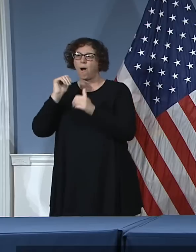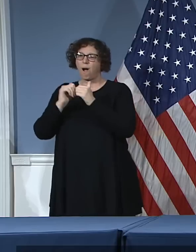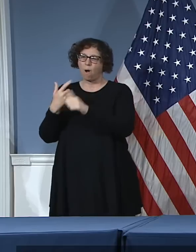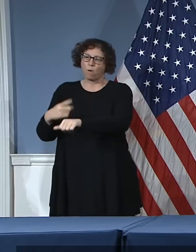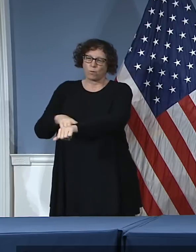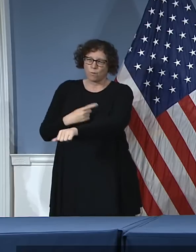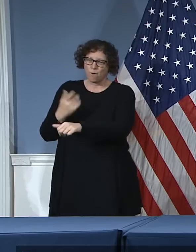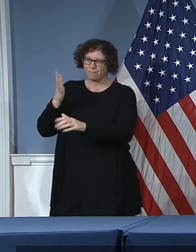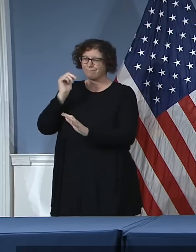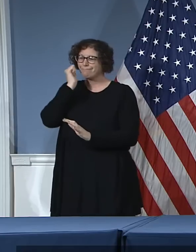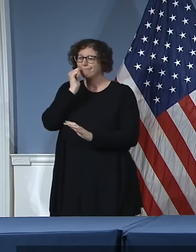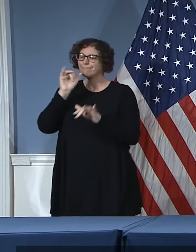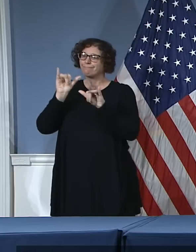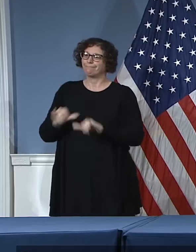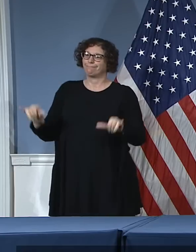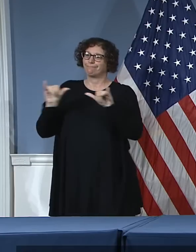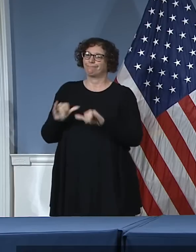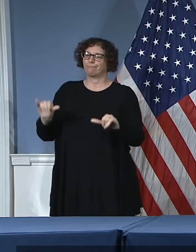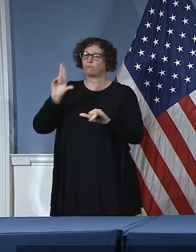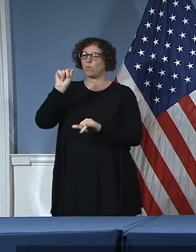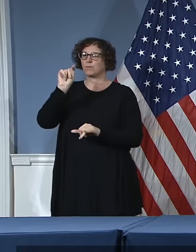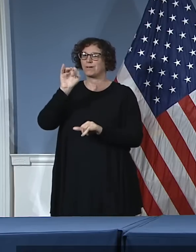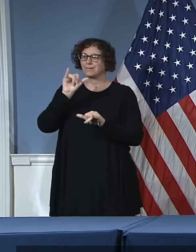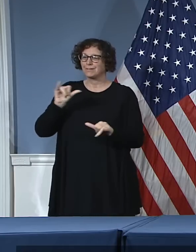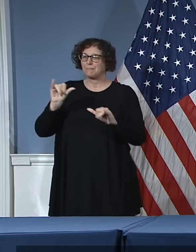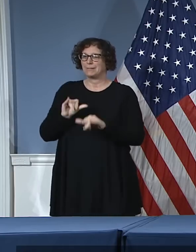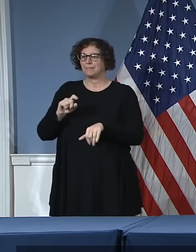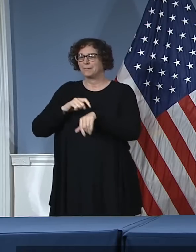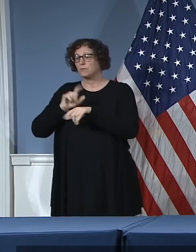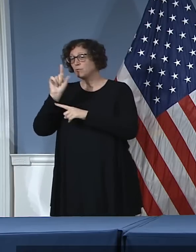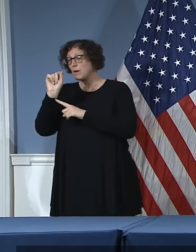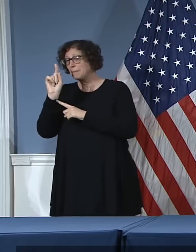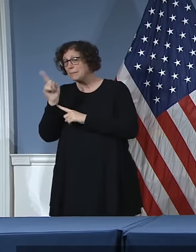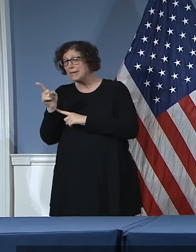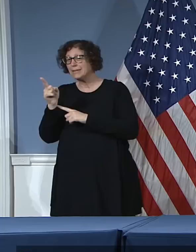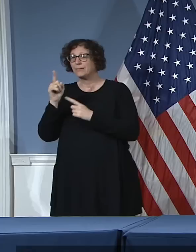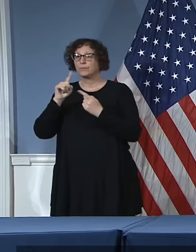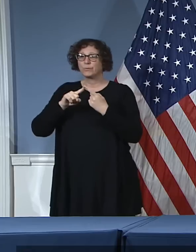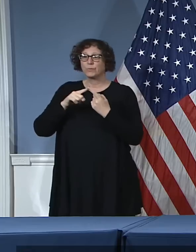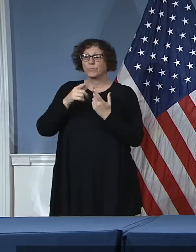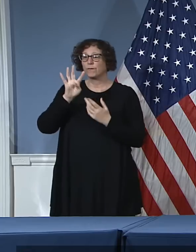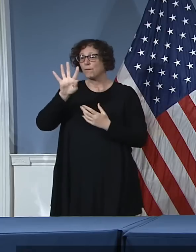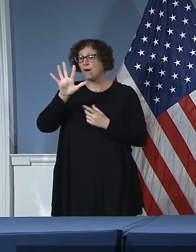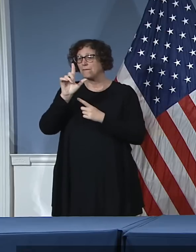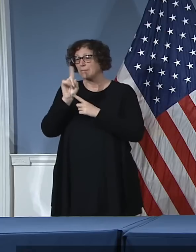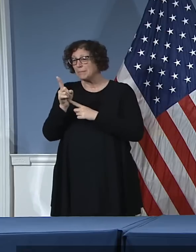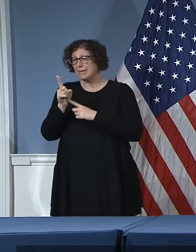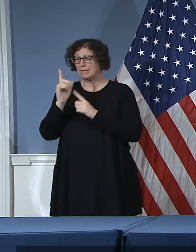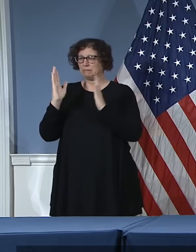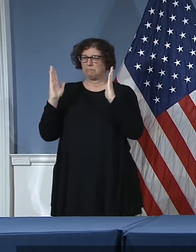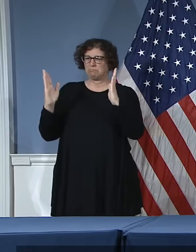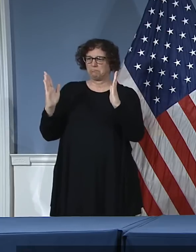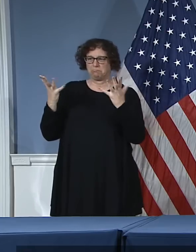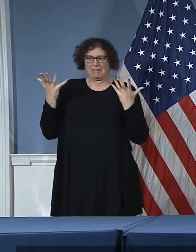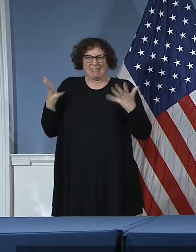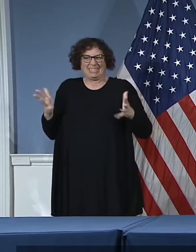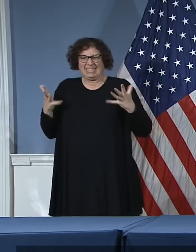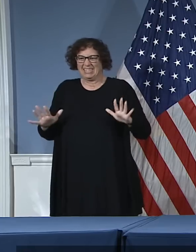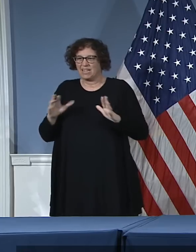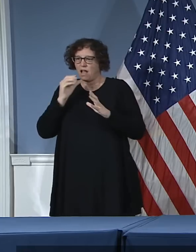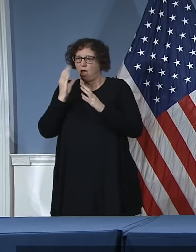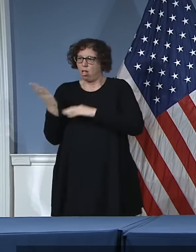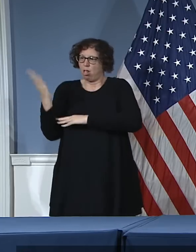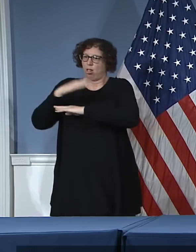do, for a lot of people I'd say it's a half hour, 45 minutes, something like that. Go get in your exercise and get home. Or go